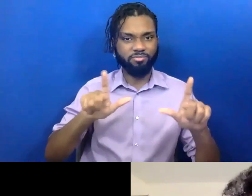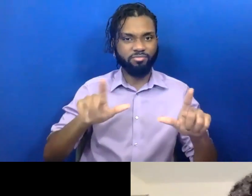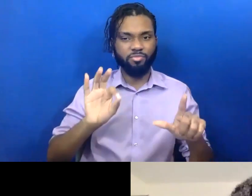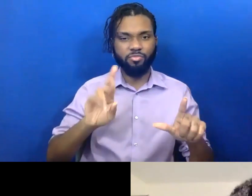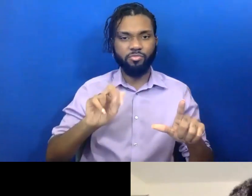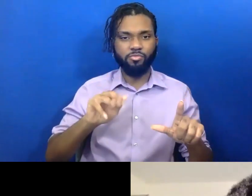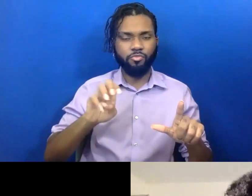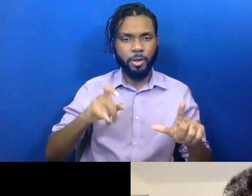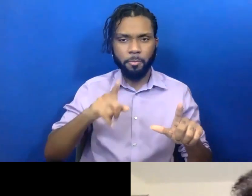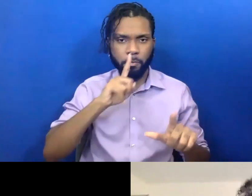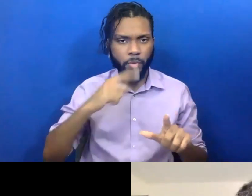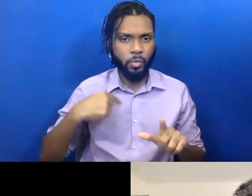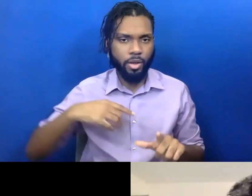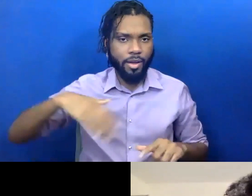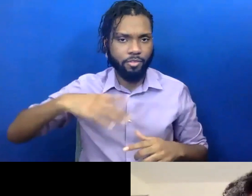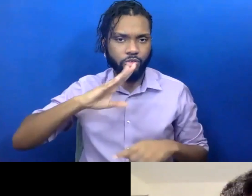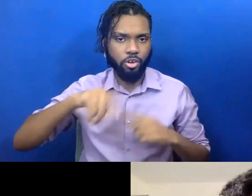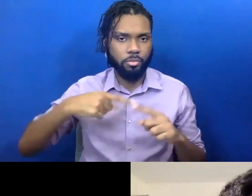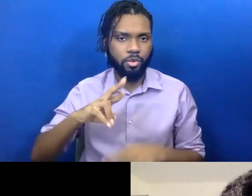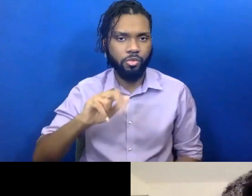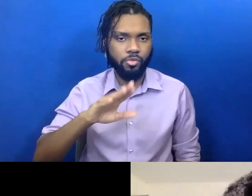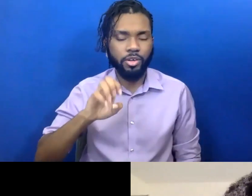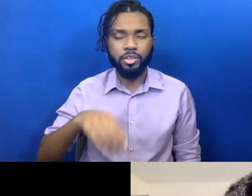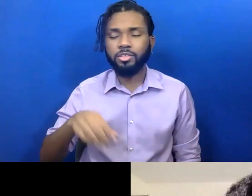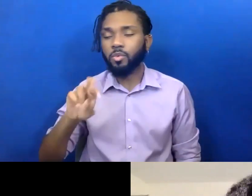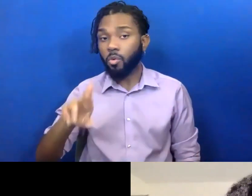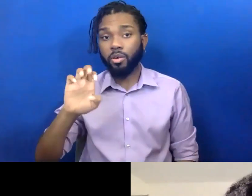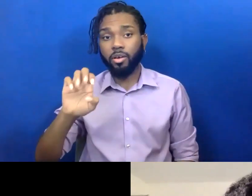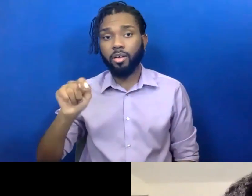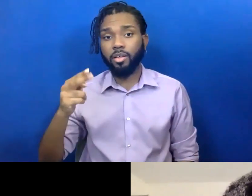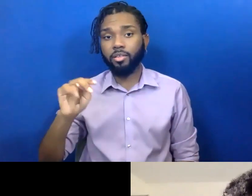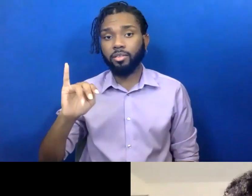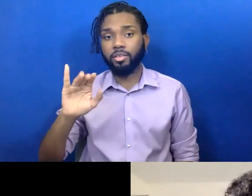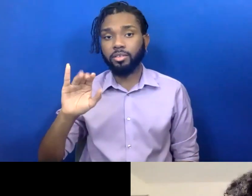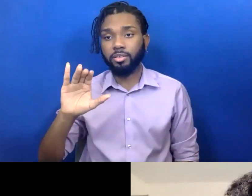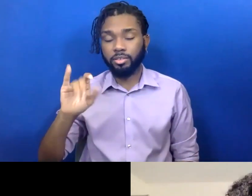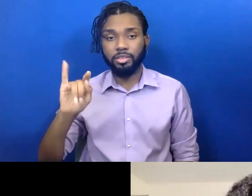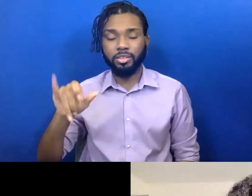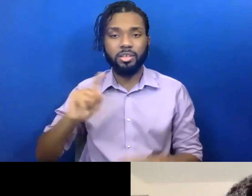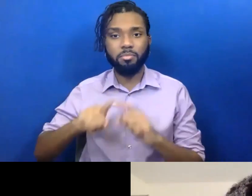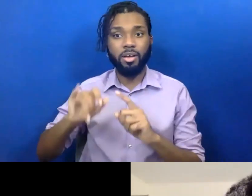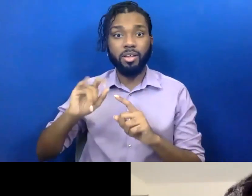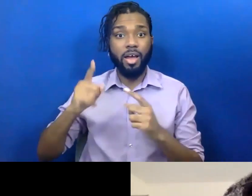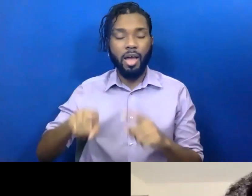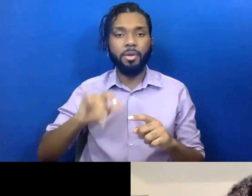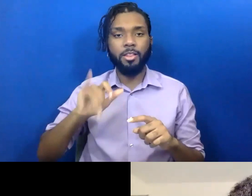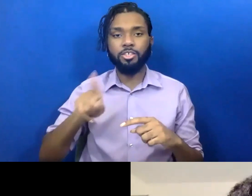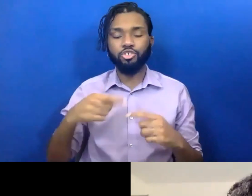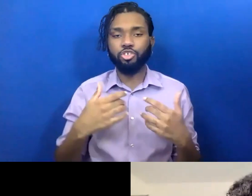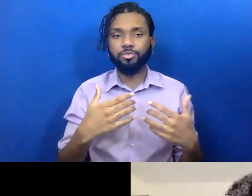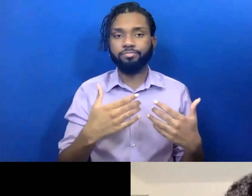talked about race or we haven't talked about even ethnicity. It's just that it's been categorized as this kind of